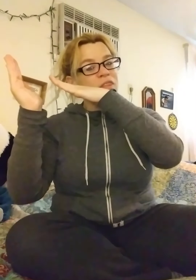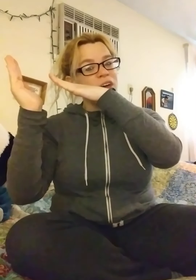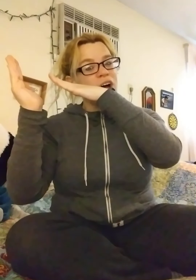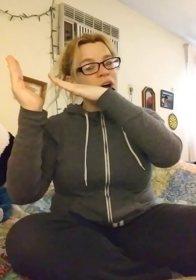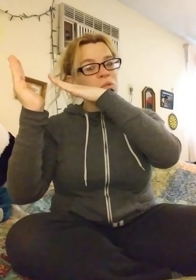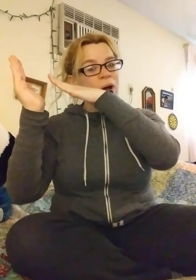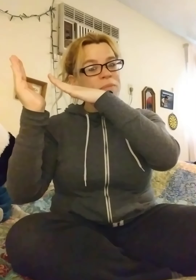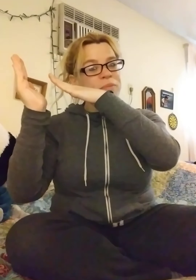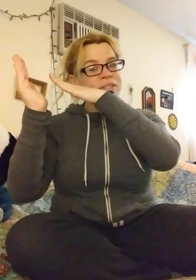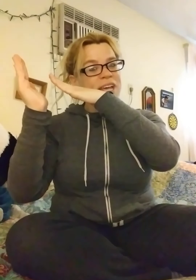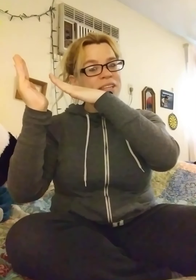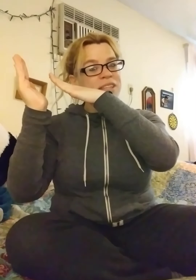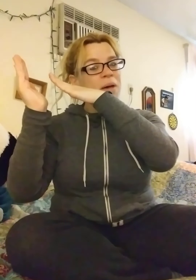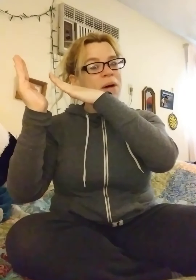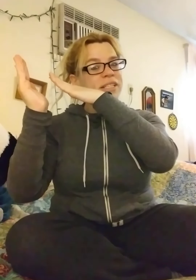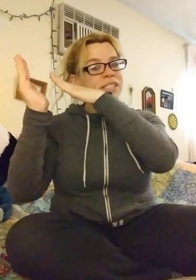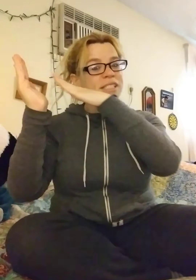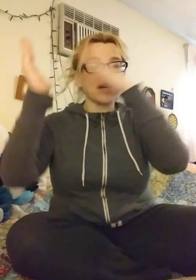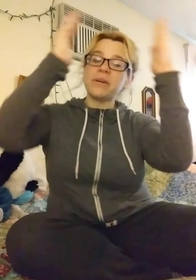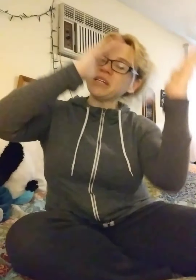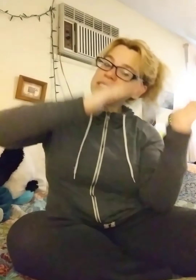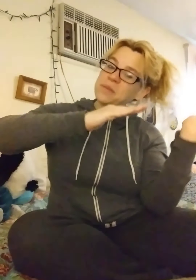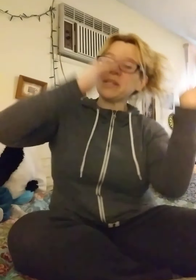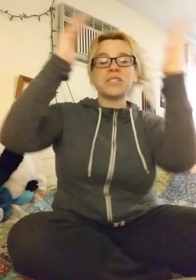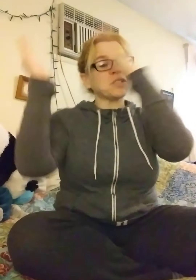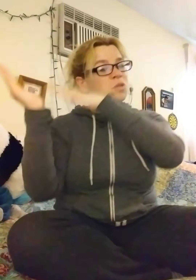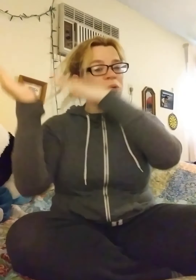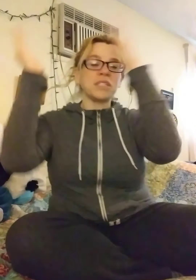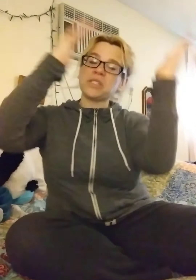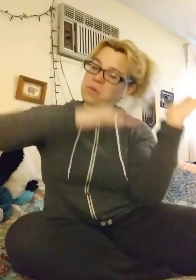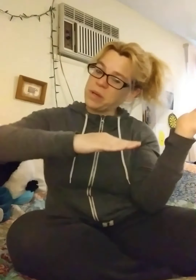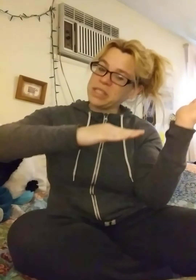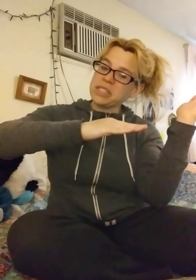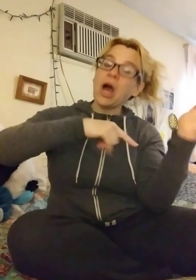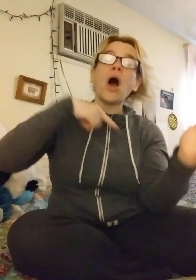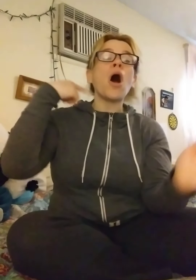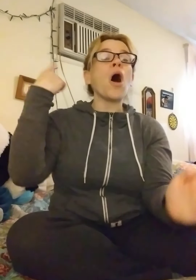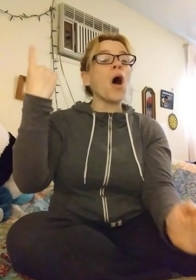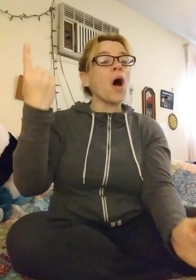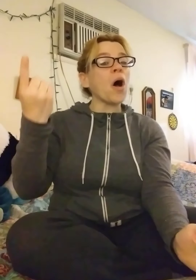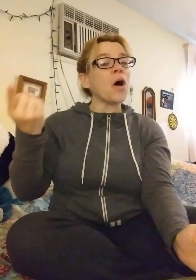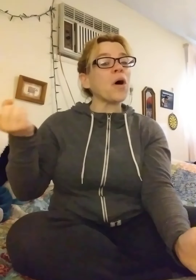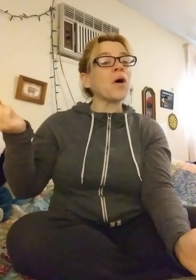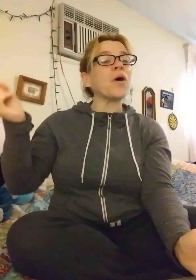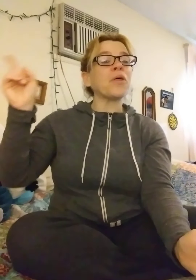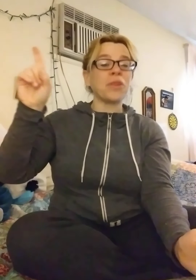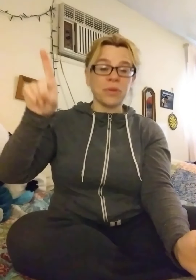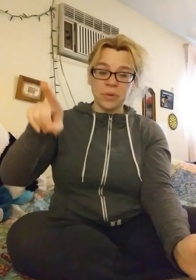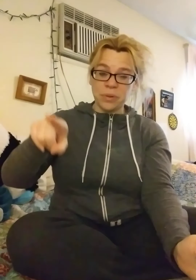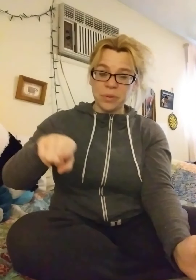The wipers on the bus go swish, swish, swish all through